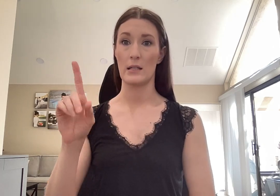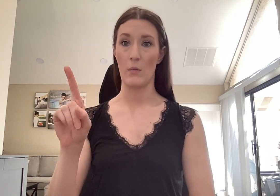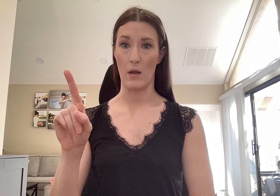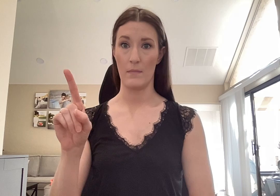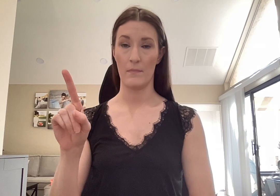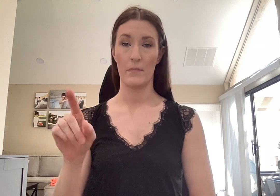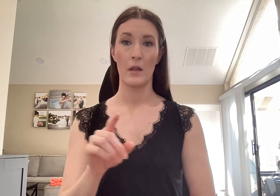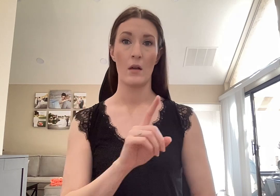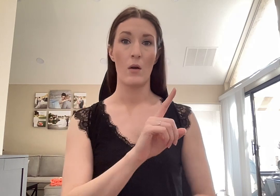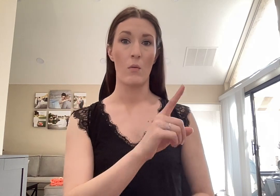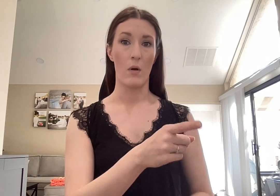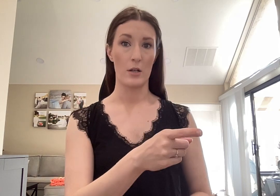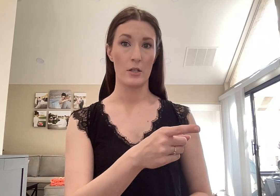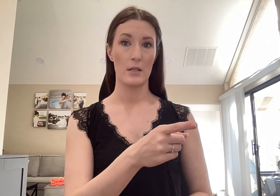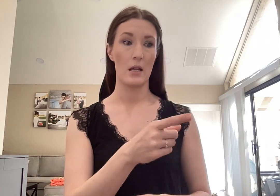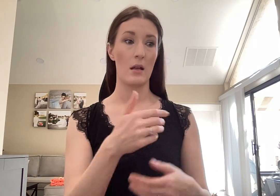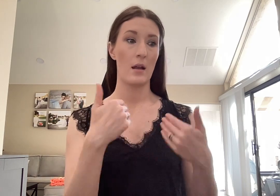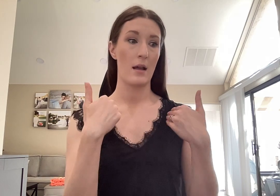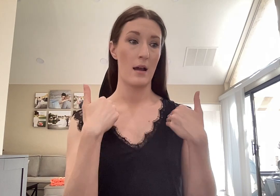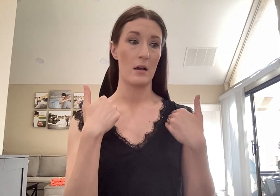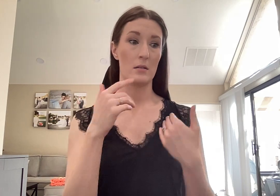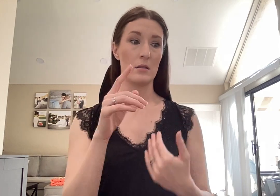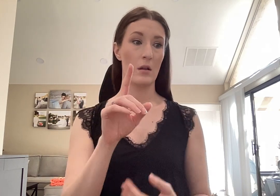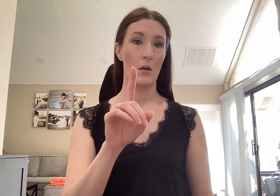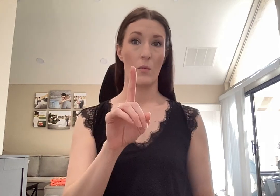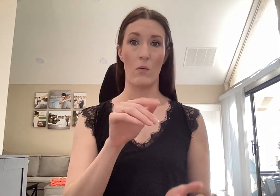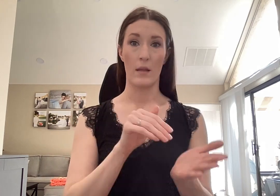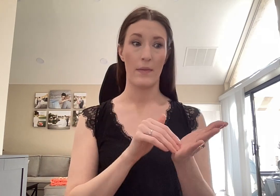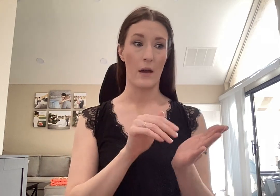1,361. Washington has